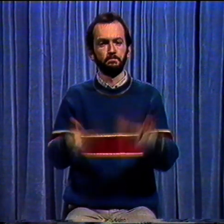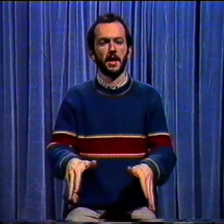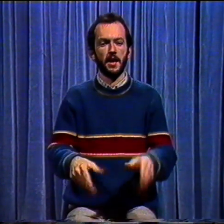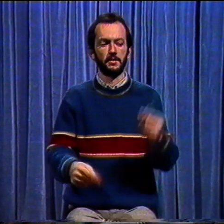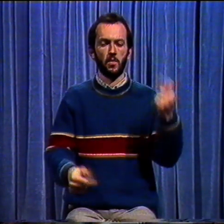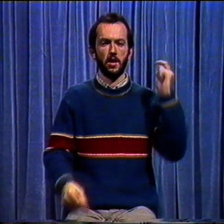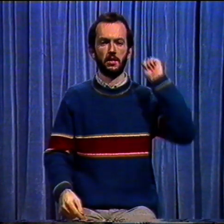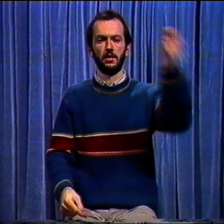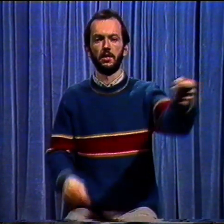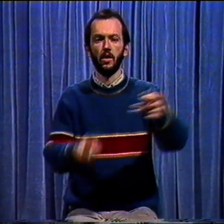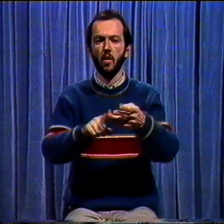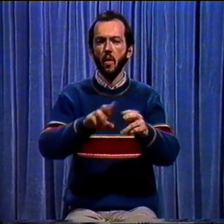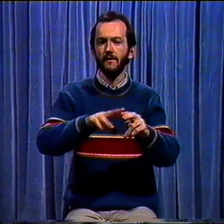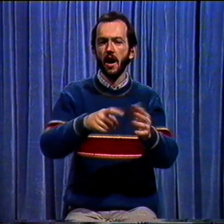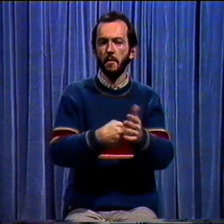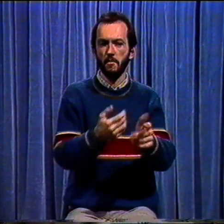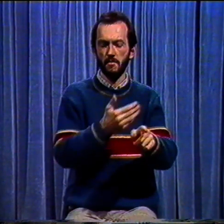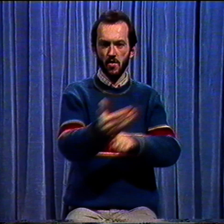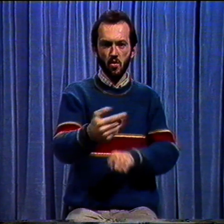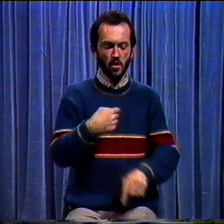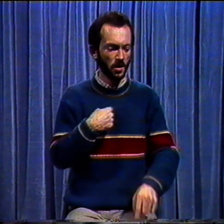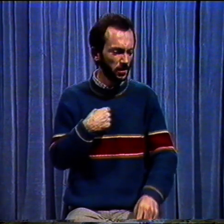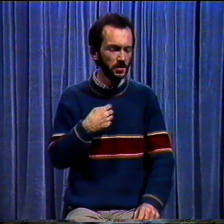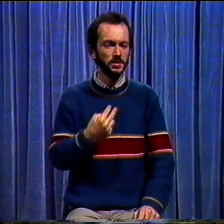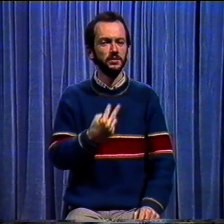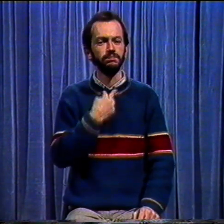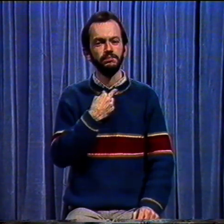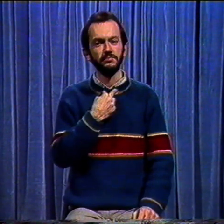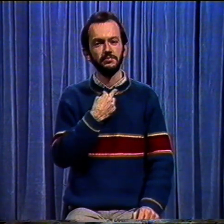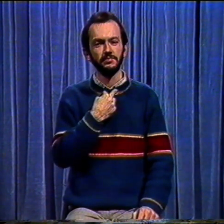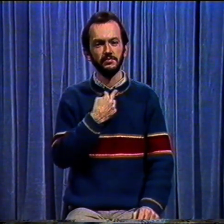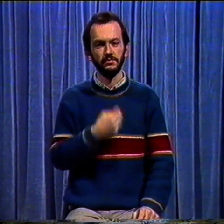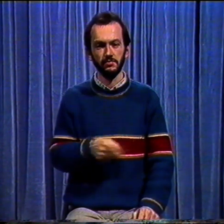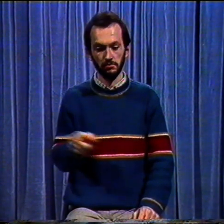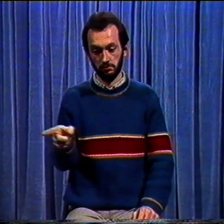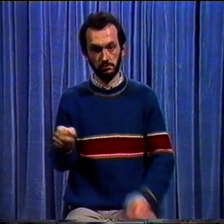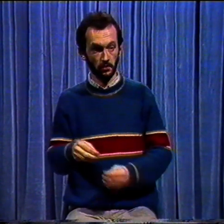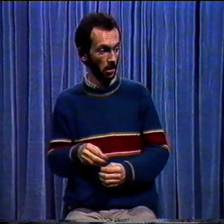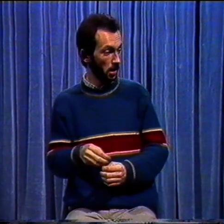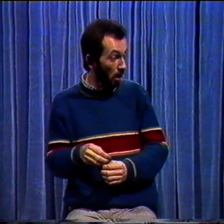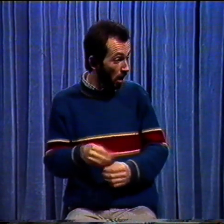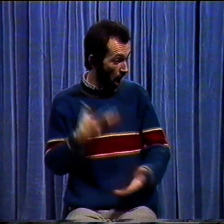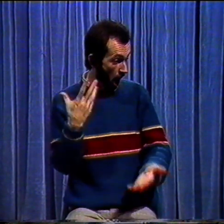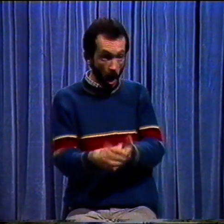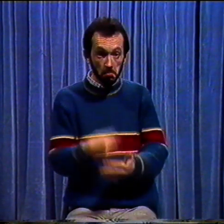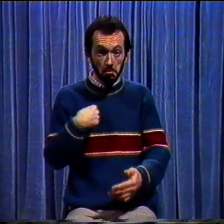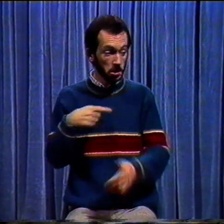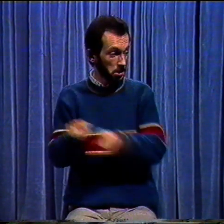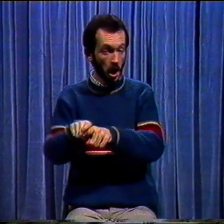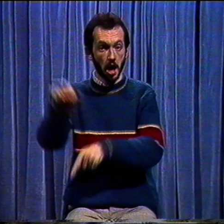but it fell through because somebody offered a higher price. I was so disappointed. He looked at me and said, ah, I nearly